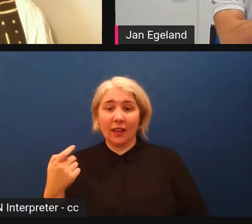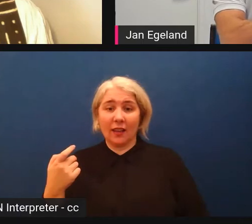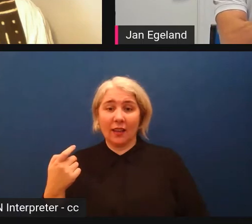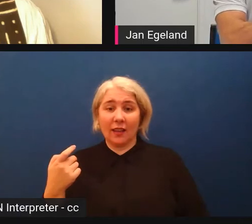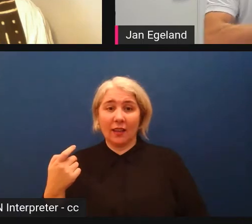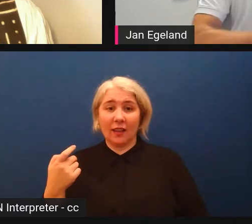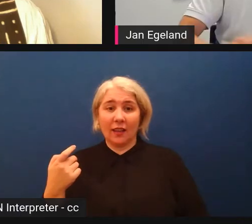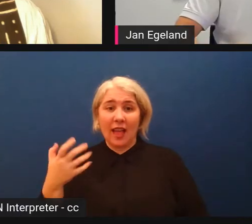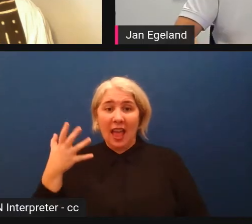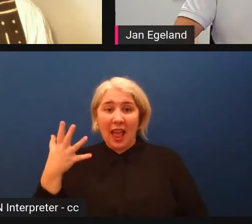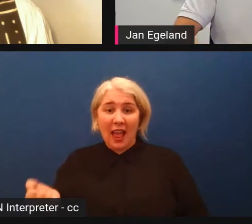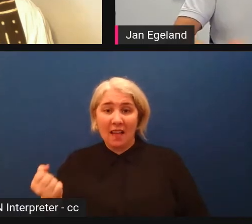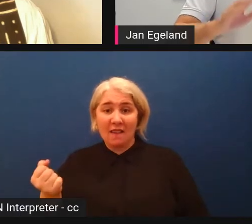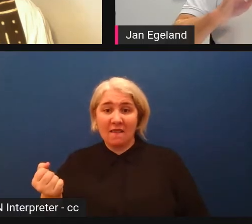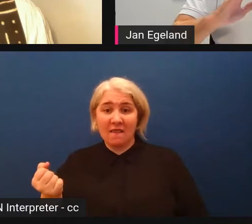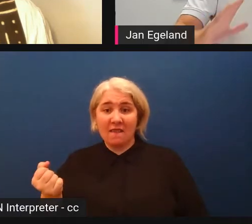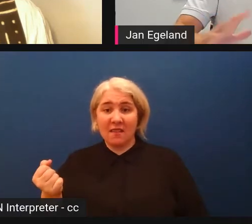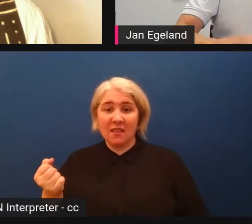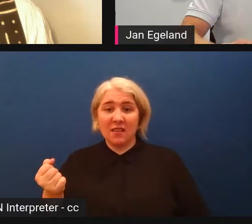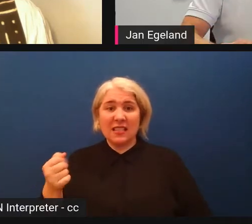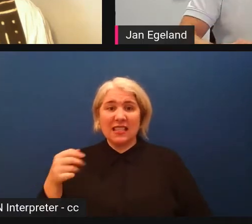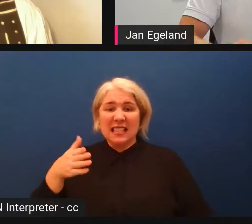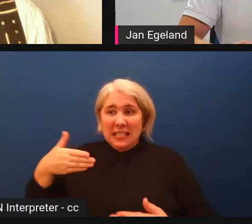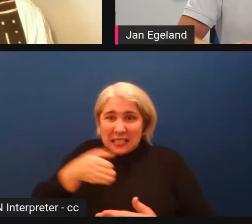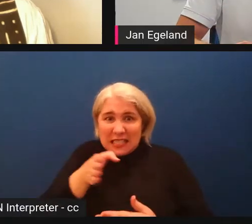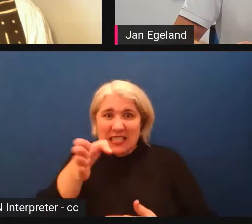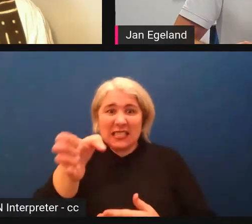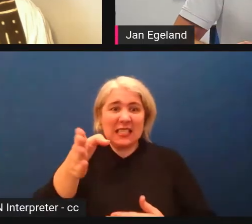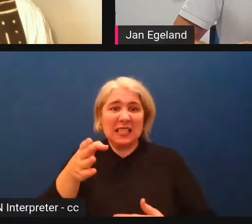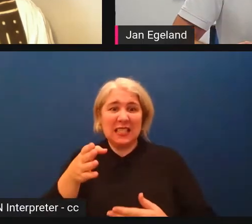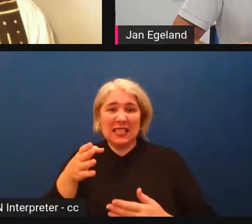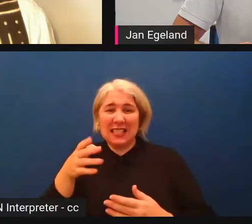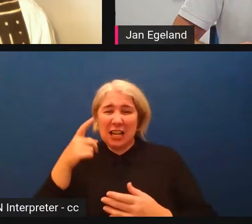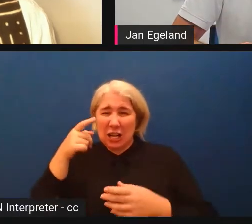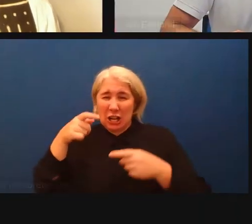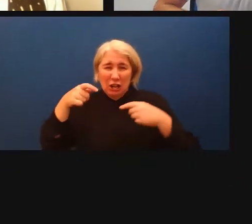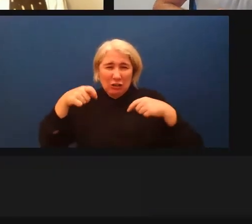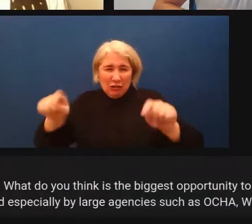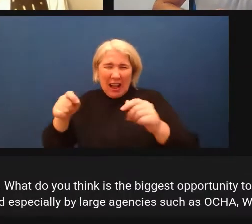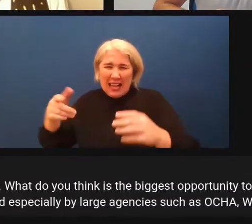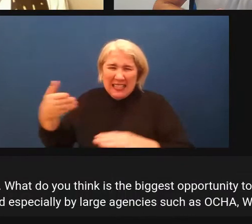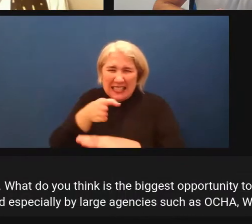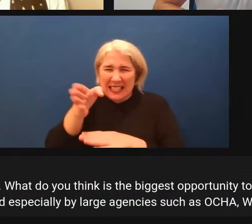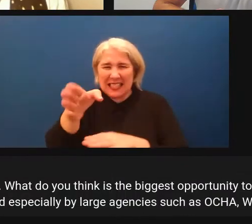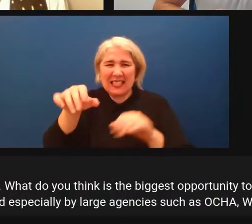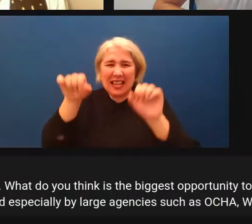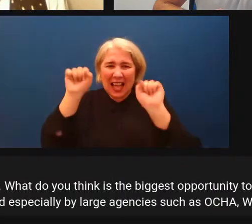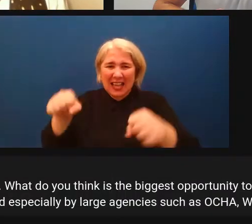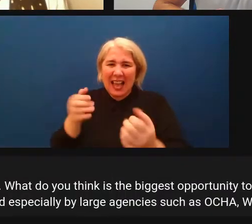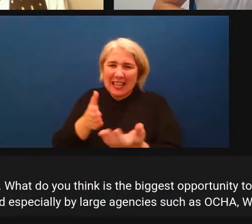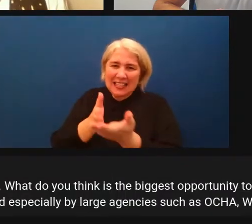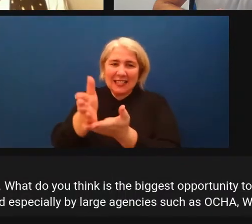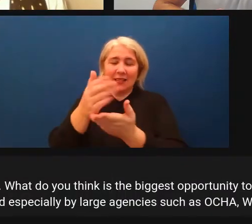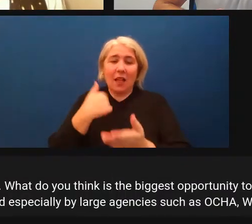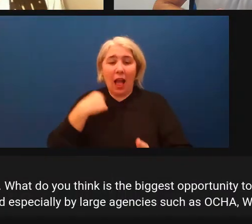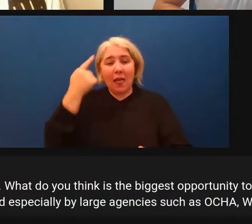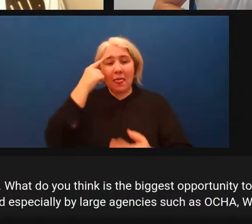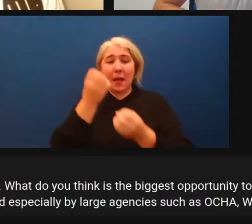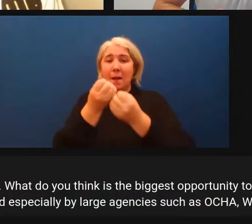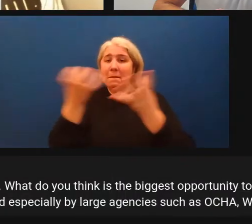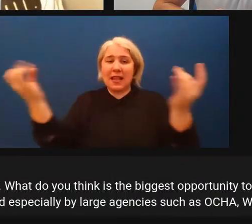for a fraction of a percentage of the population. We're failing the people. Yeah, so that is a